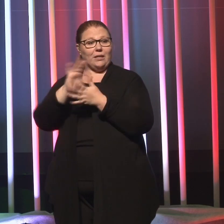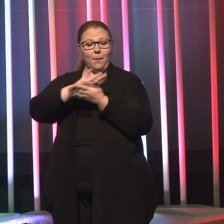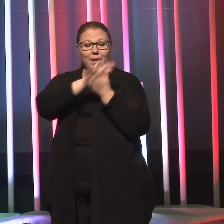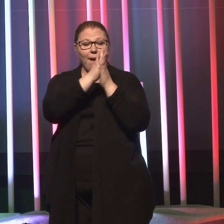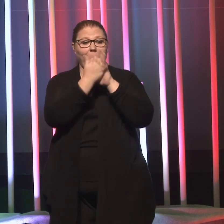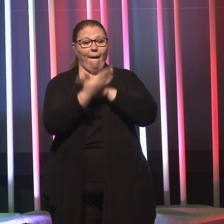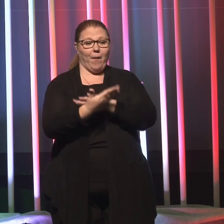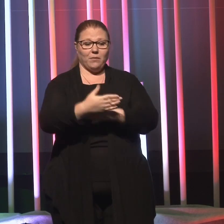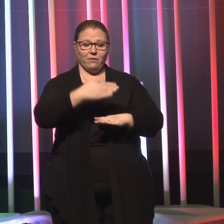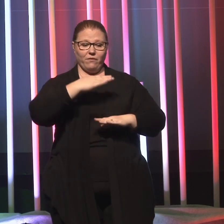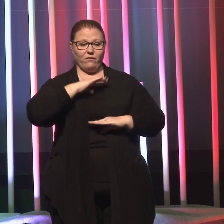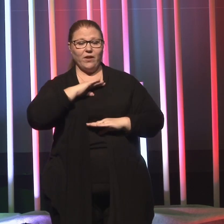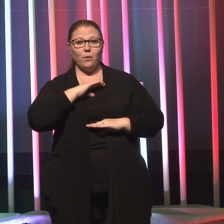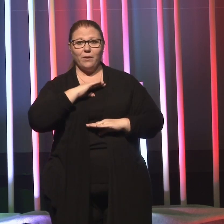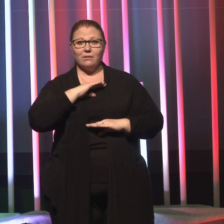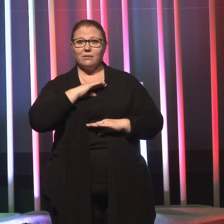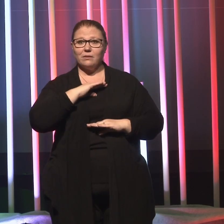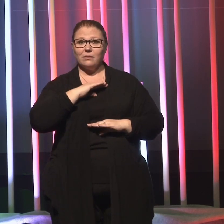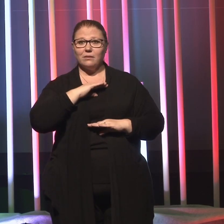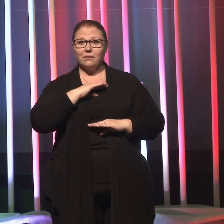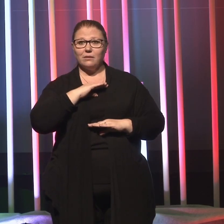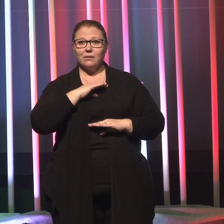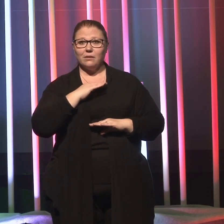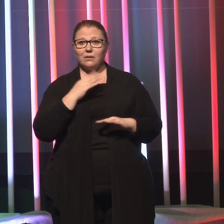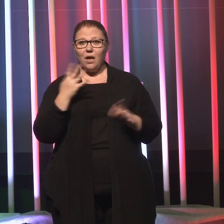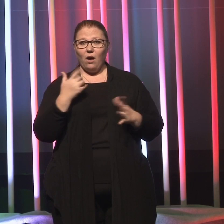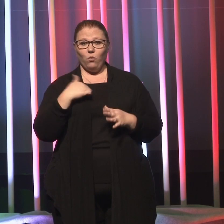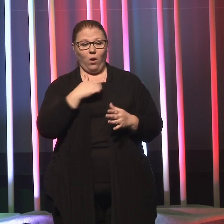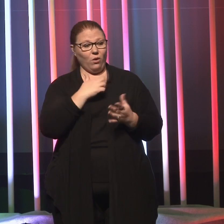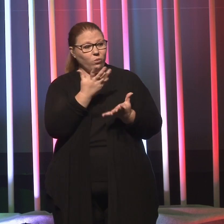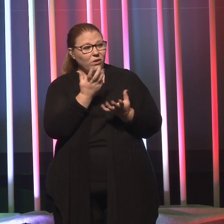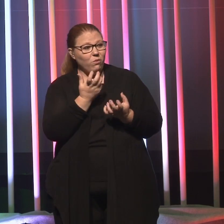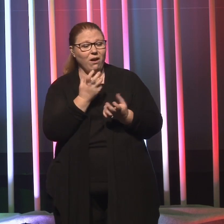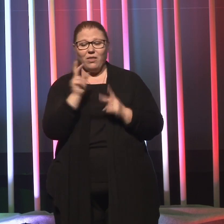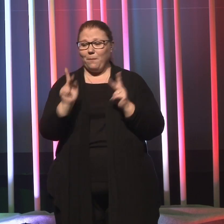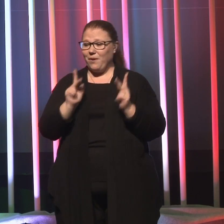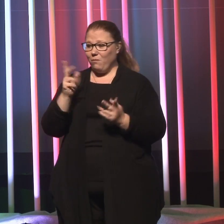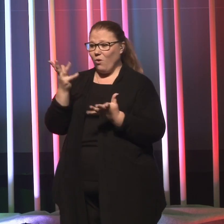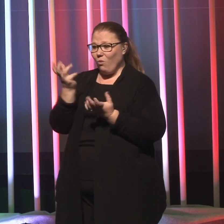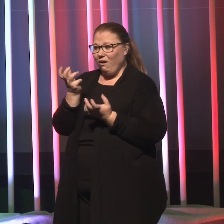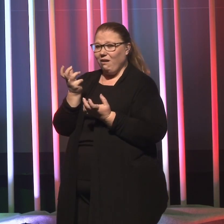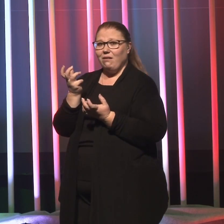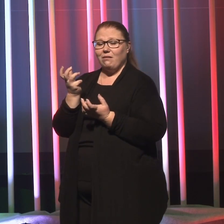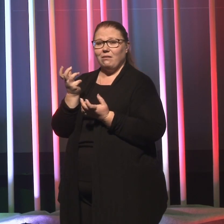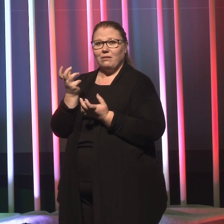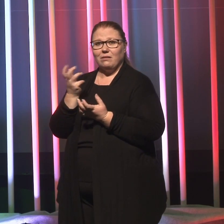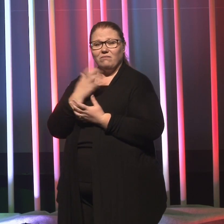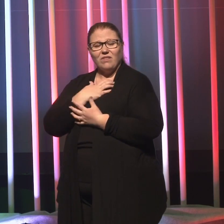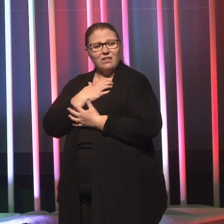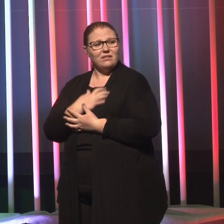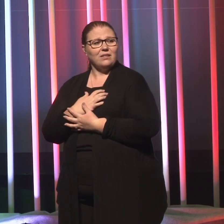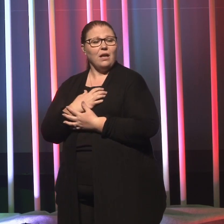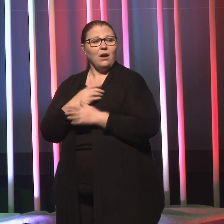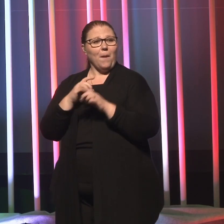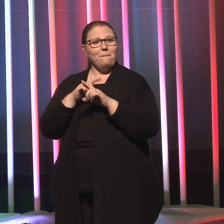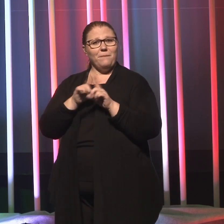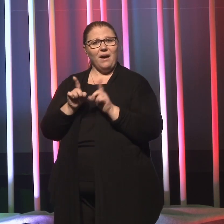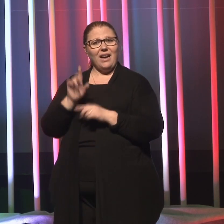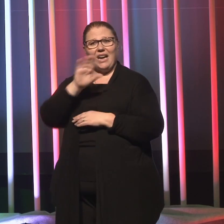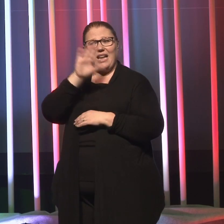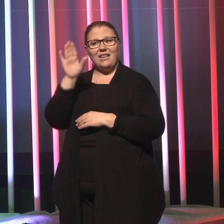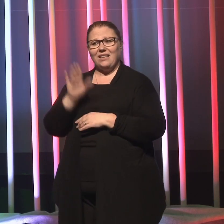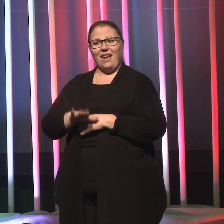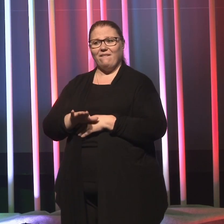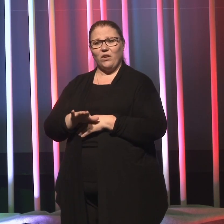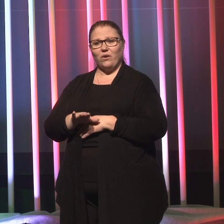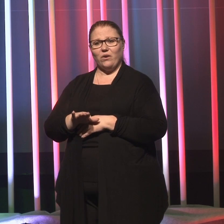becomes the fulfillment of what we longed for, of what the people longed for, but could never